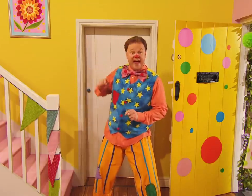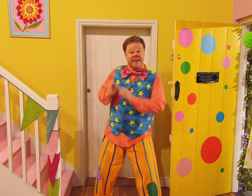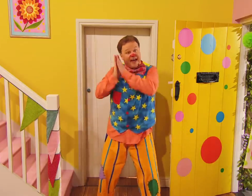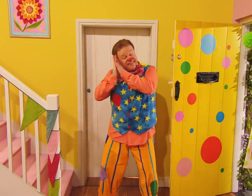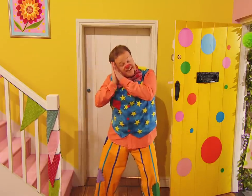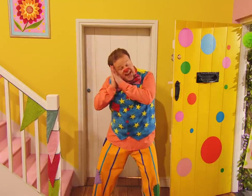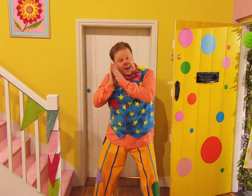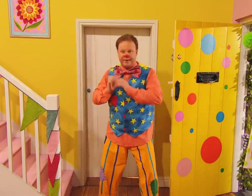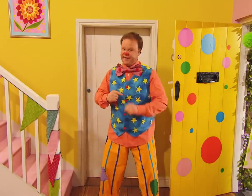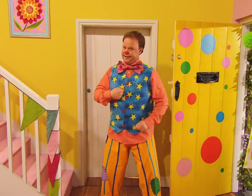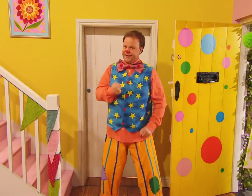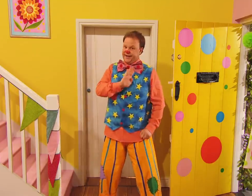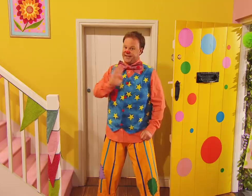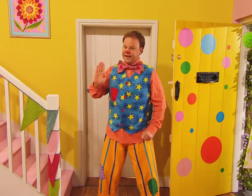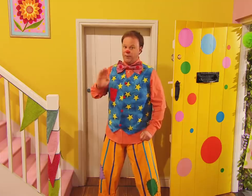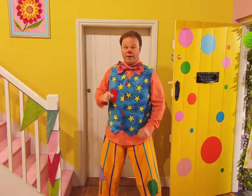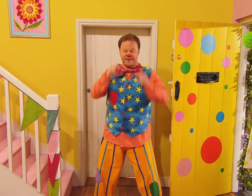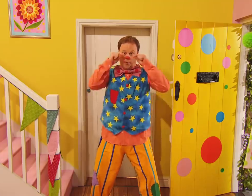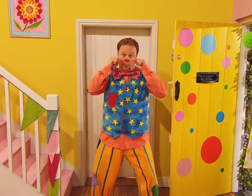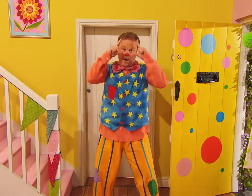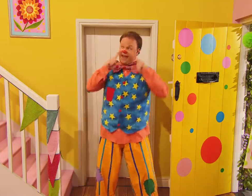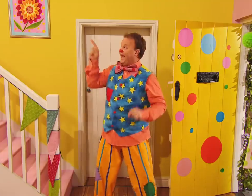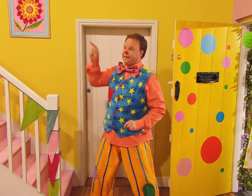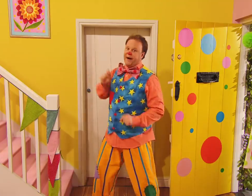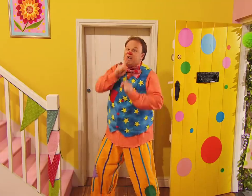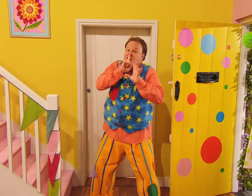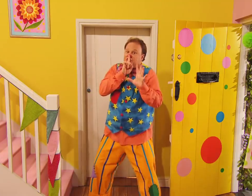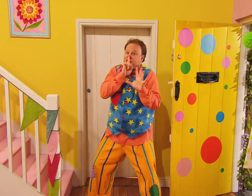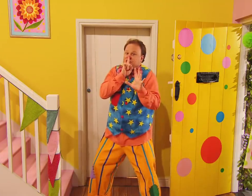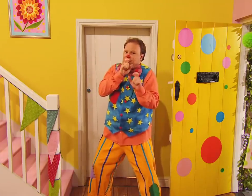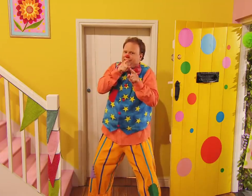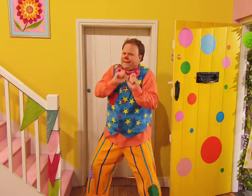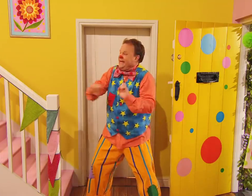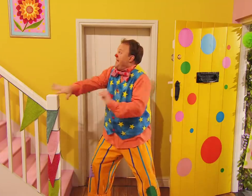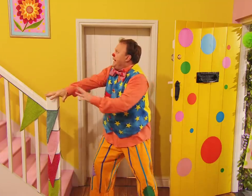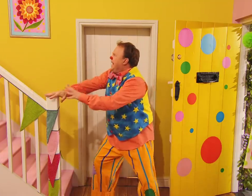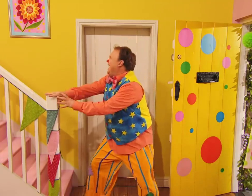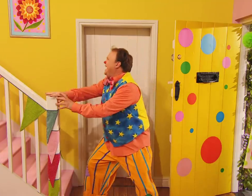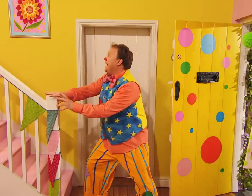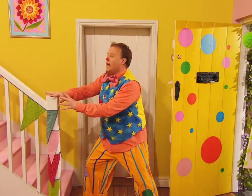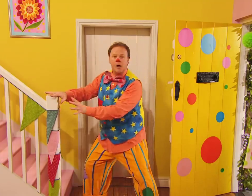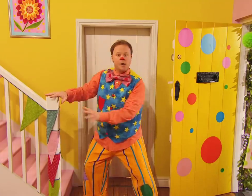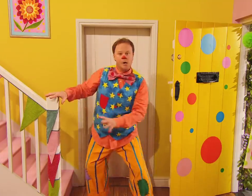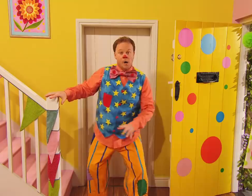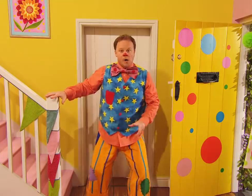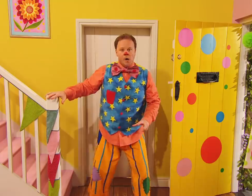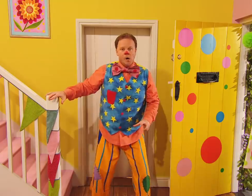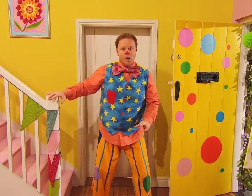upstairs having a nap, and I don't want to wake him. Okay, Mr. Tumble, let's be